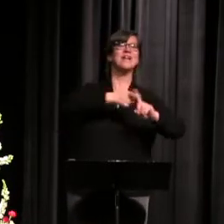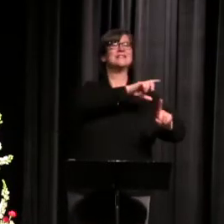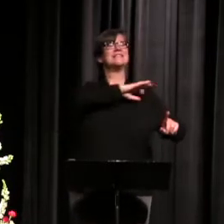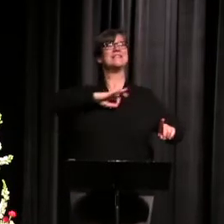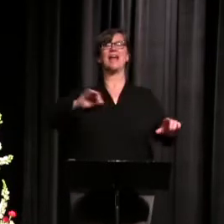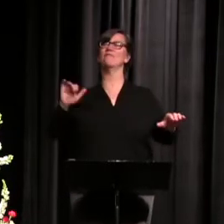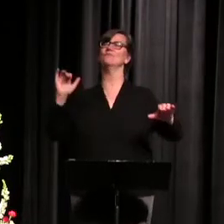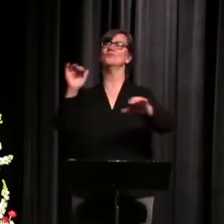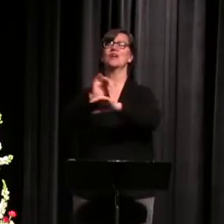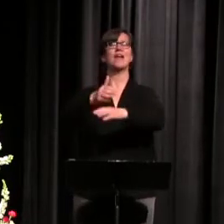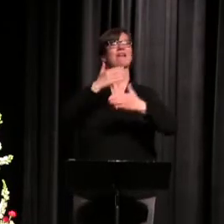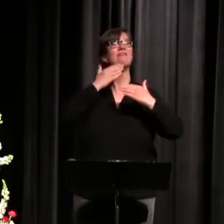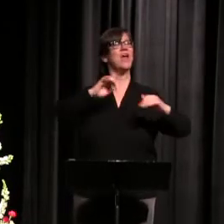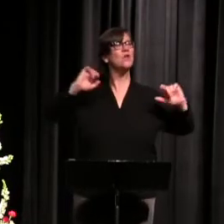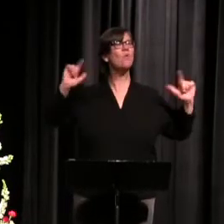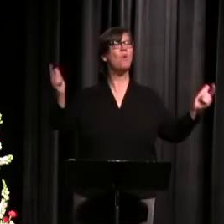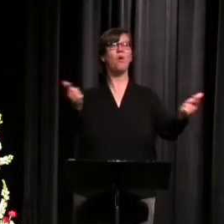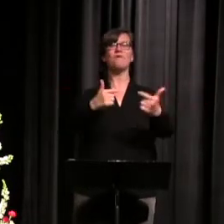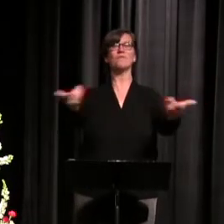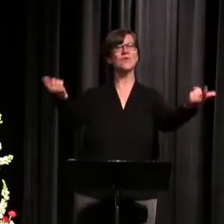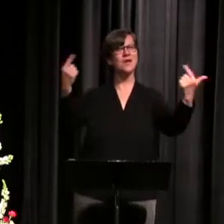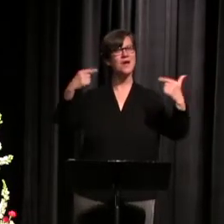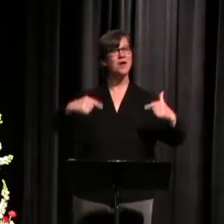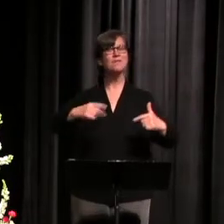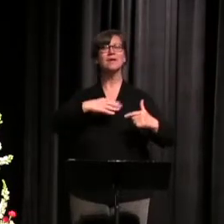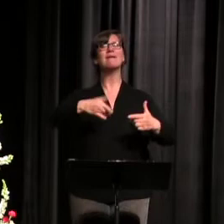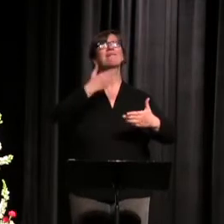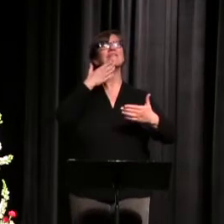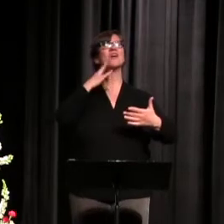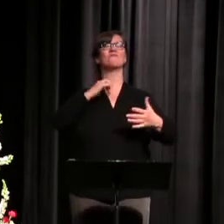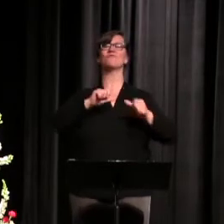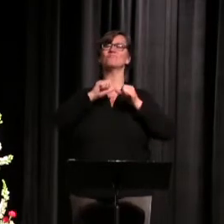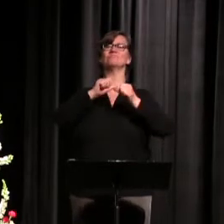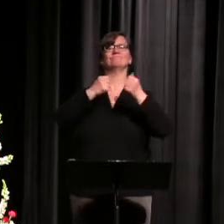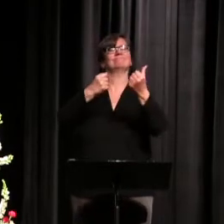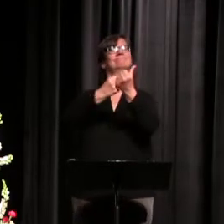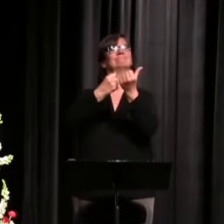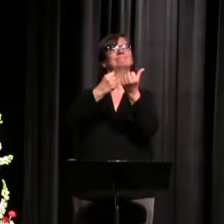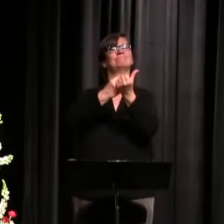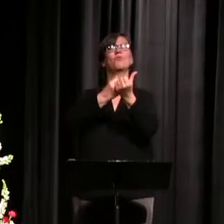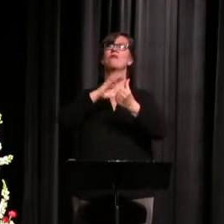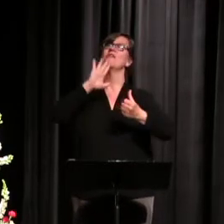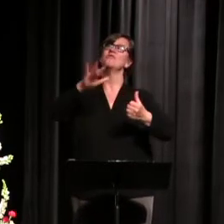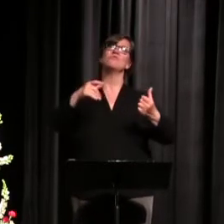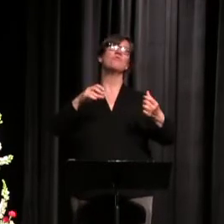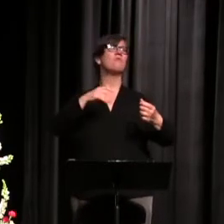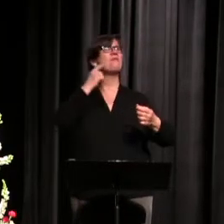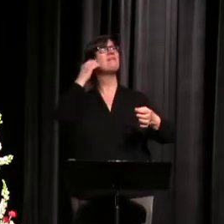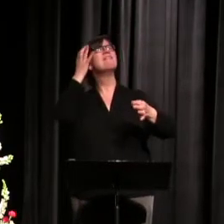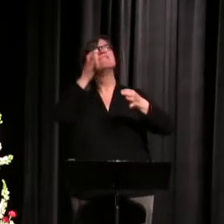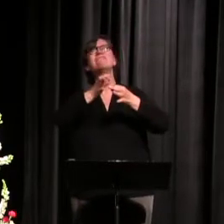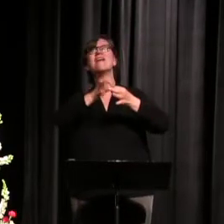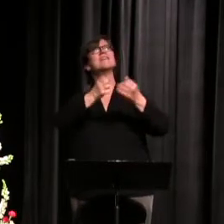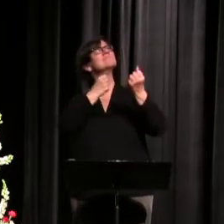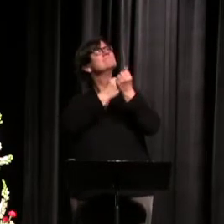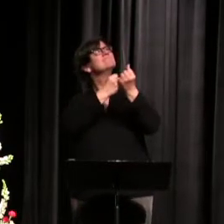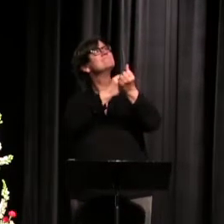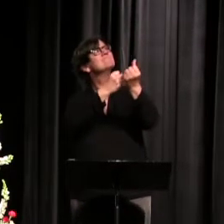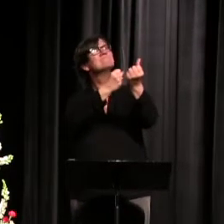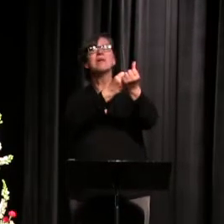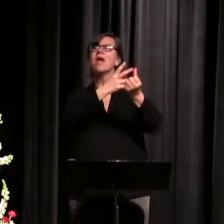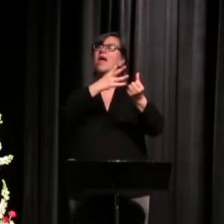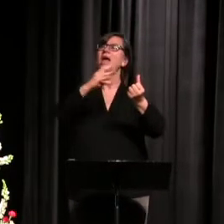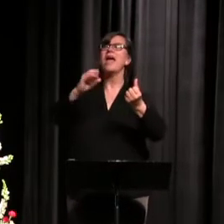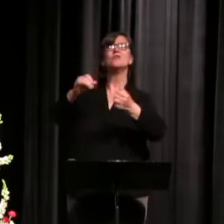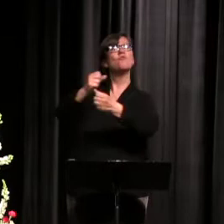just for your presence, but for the constant support, unwavering faith, and the unconditional love you give us that drives us all to be the best version of